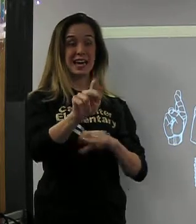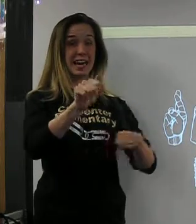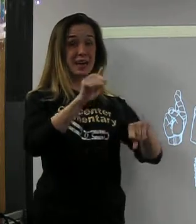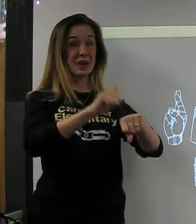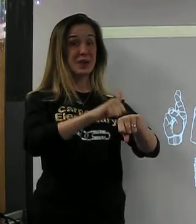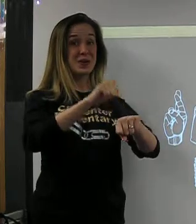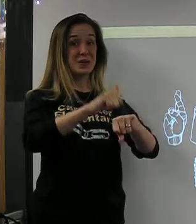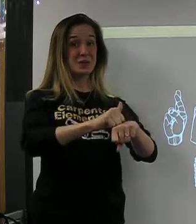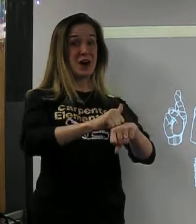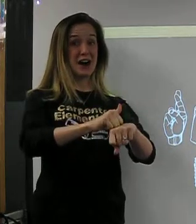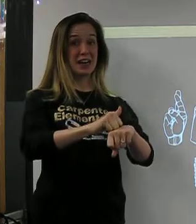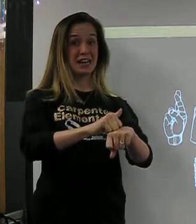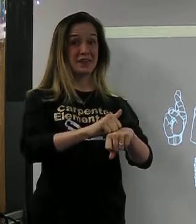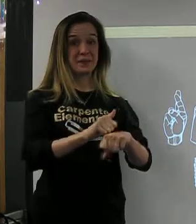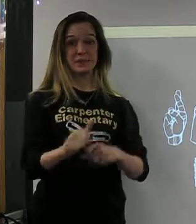R-O-C-K, rock.